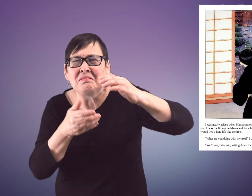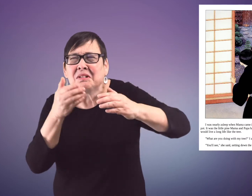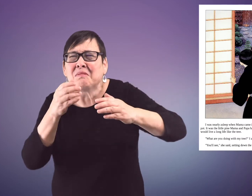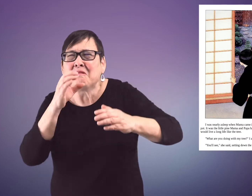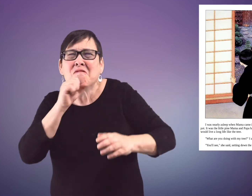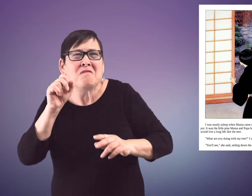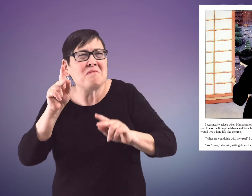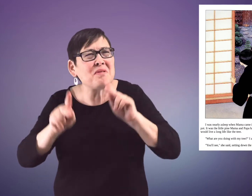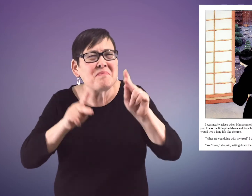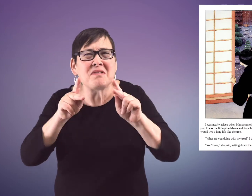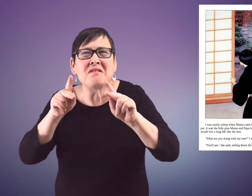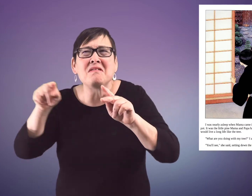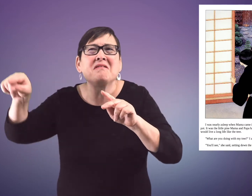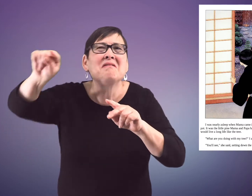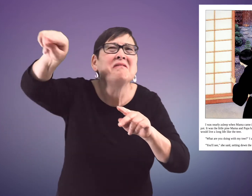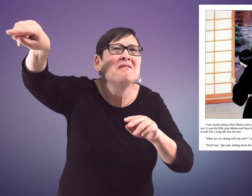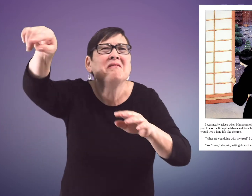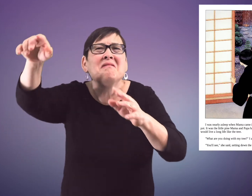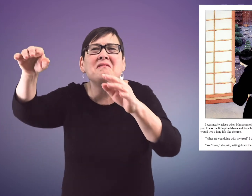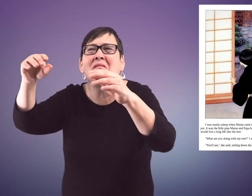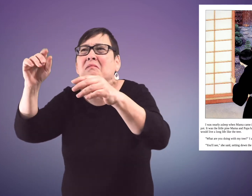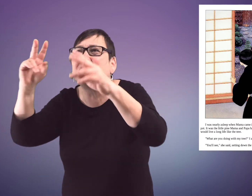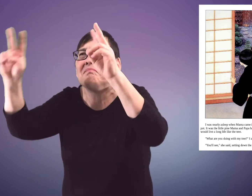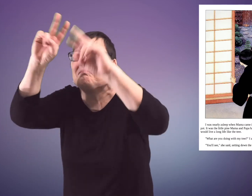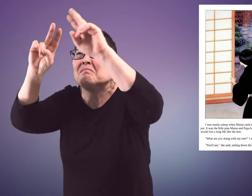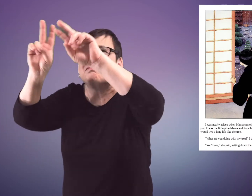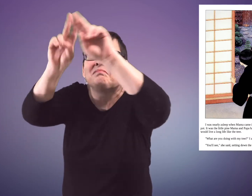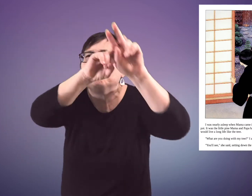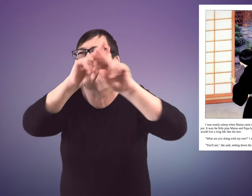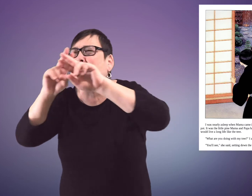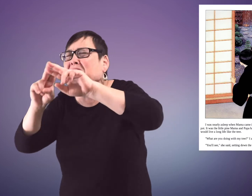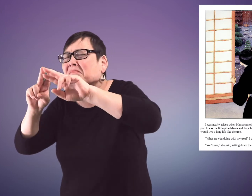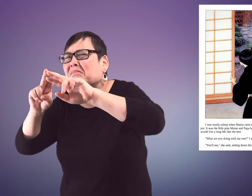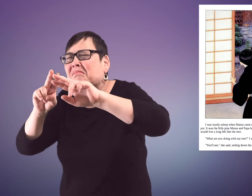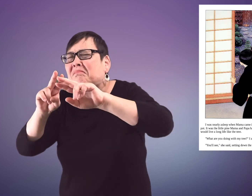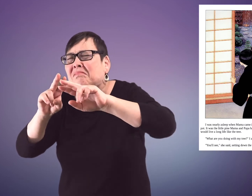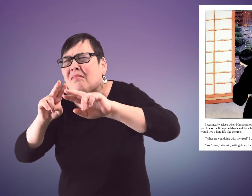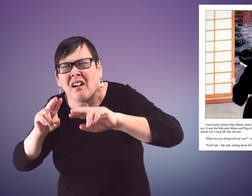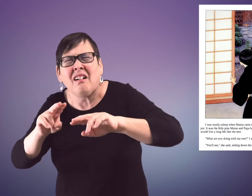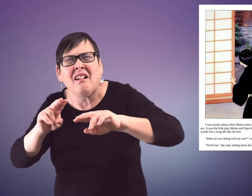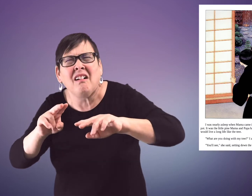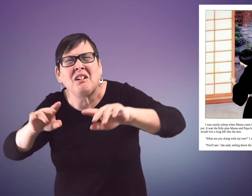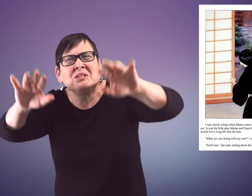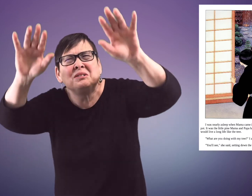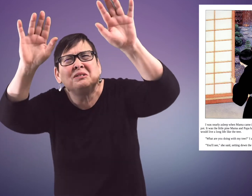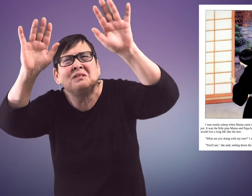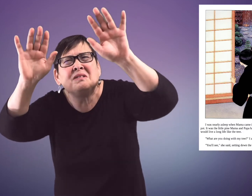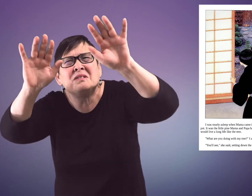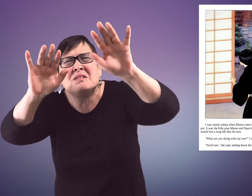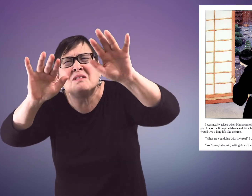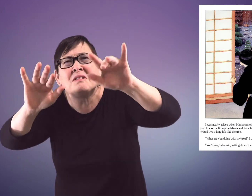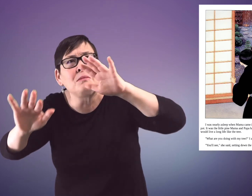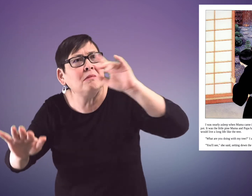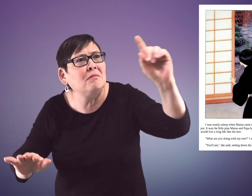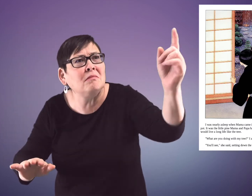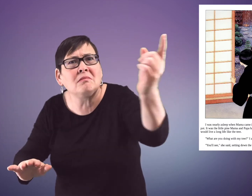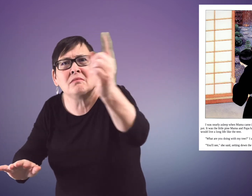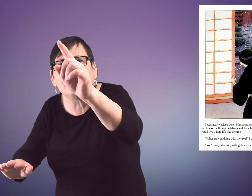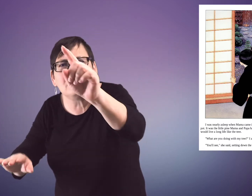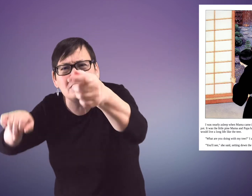trees again? I got up and opened the window. It was snowing outside, and Mama was digging around my